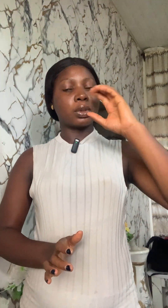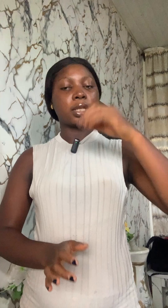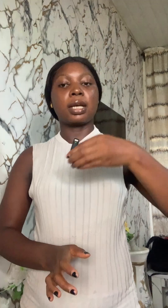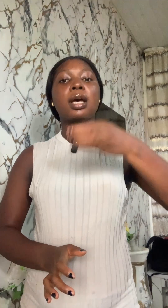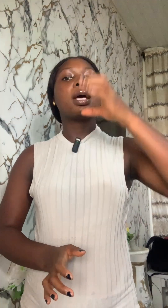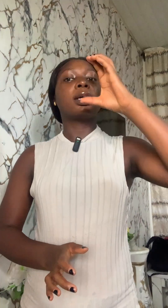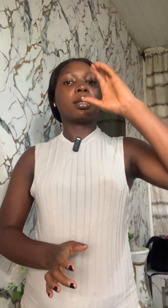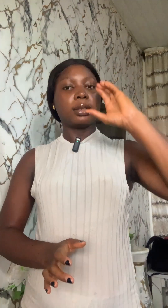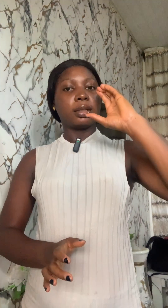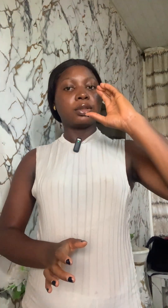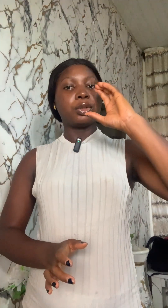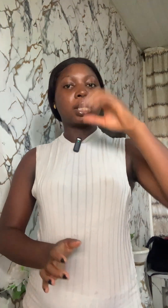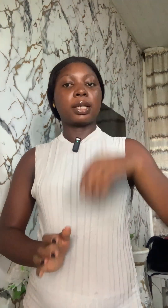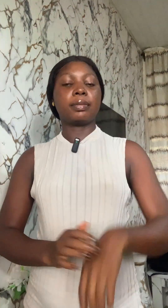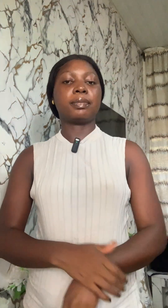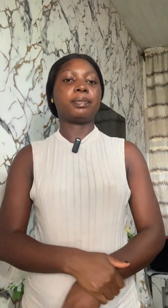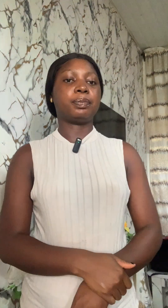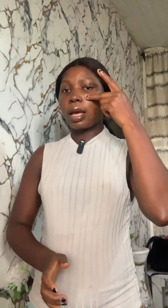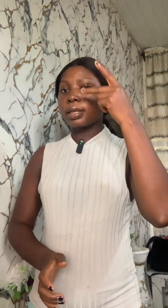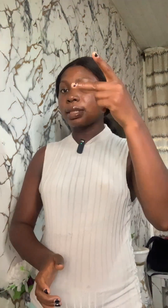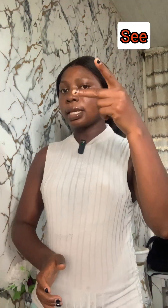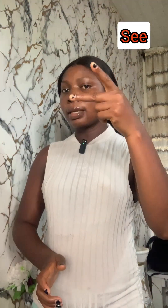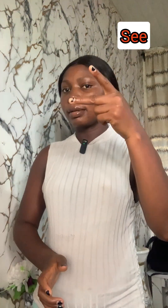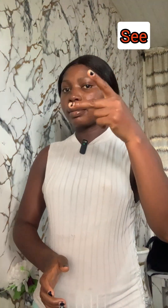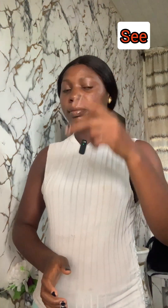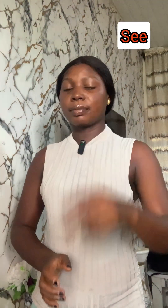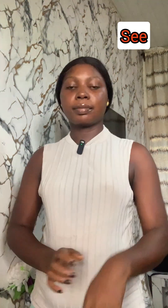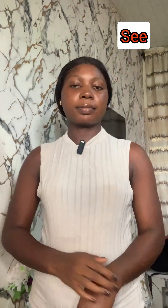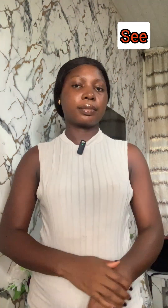water. Drink. See.